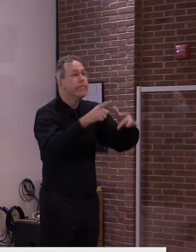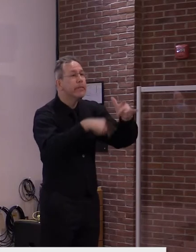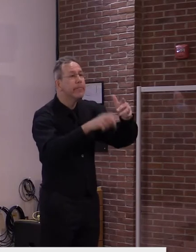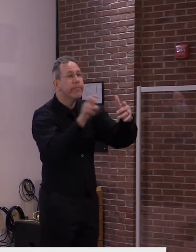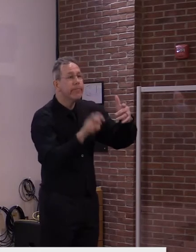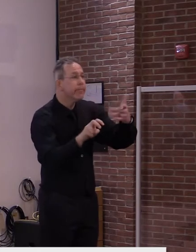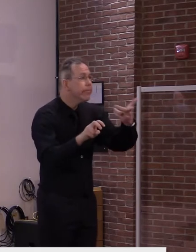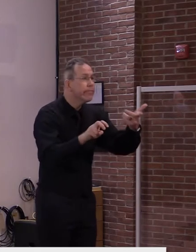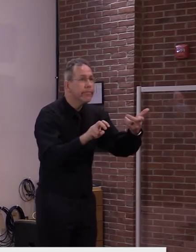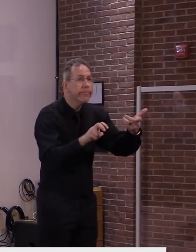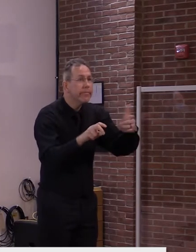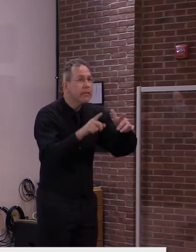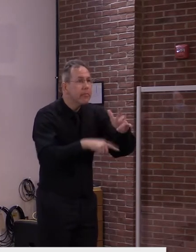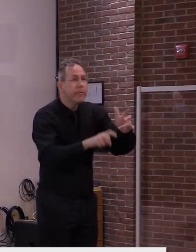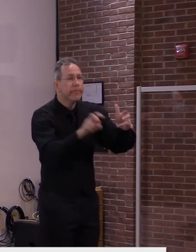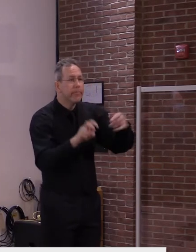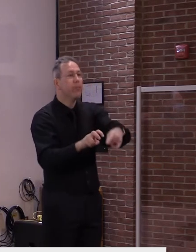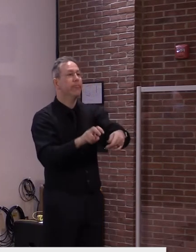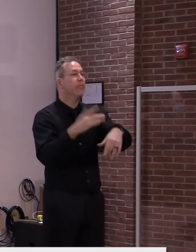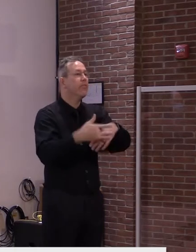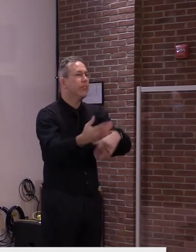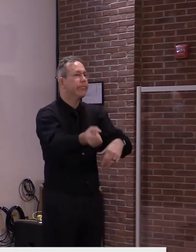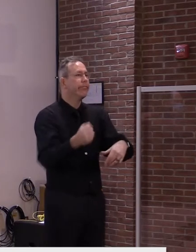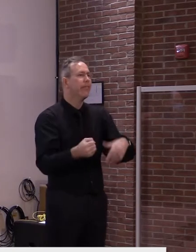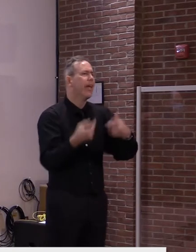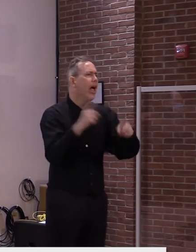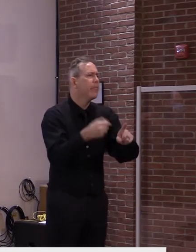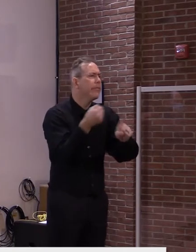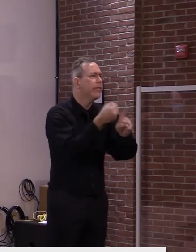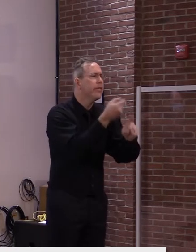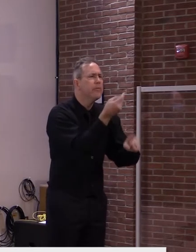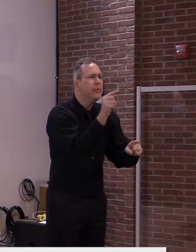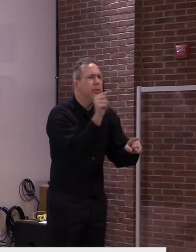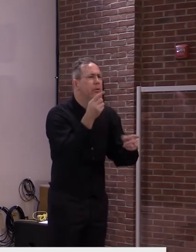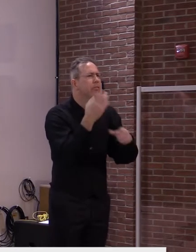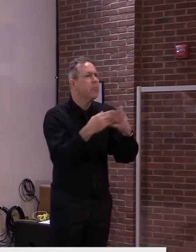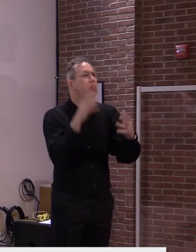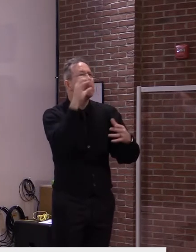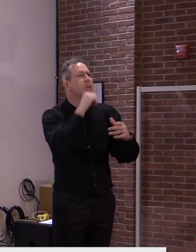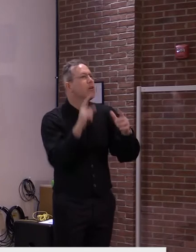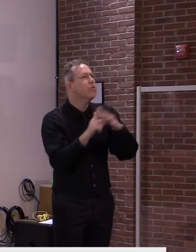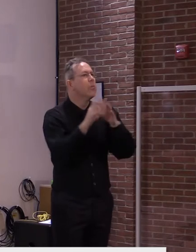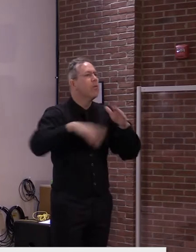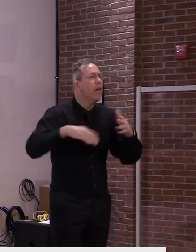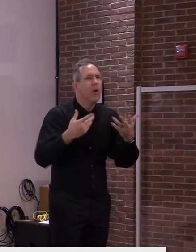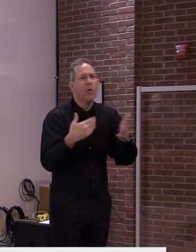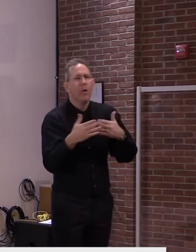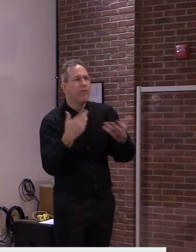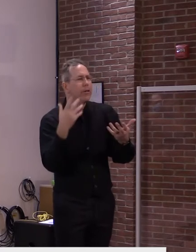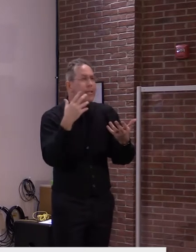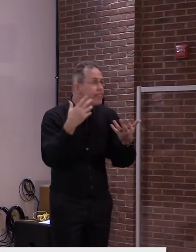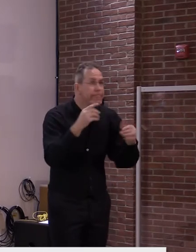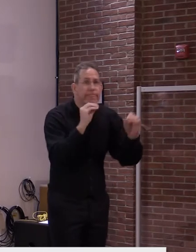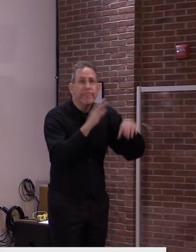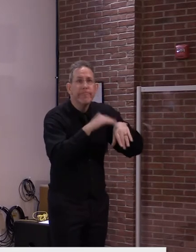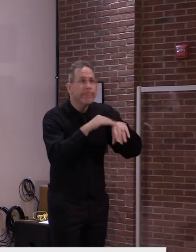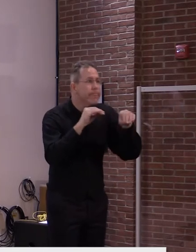I just wanted to make sure we have a list of eligible people,